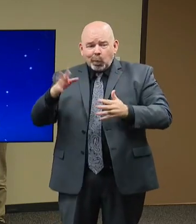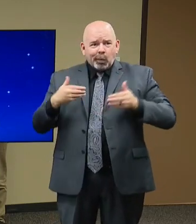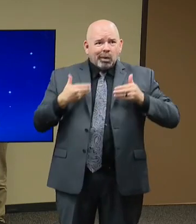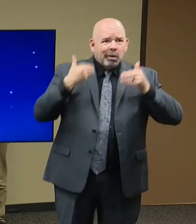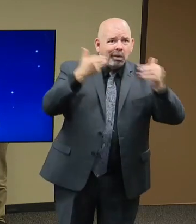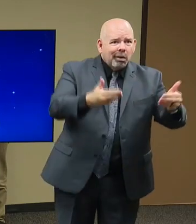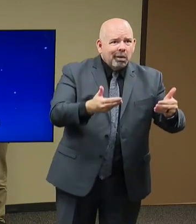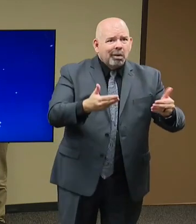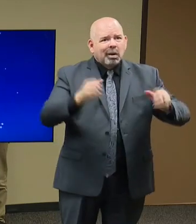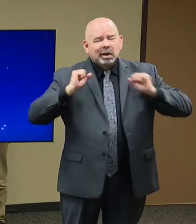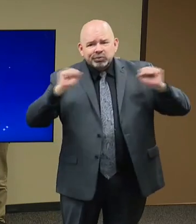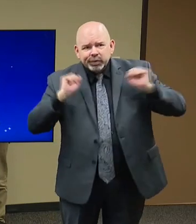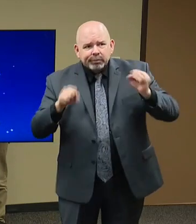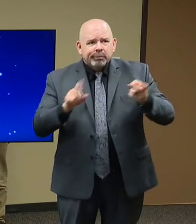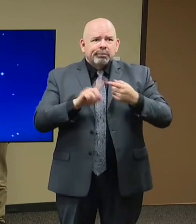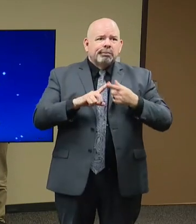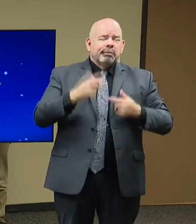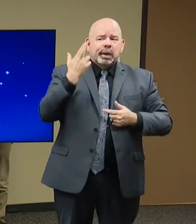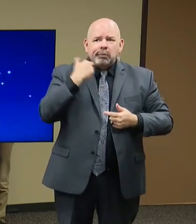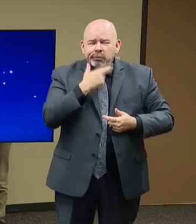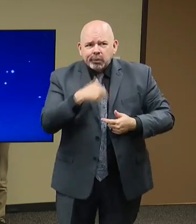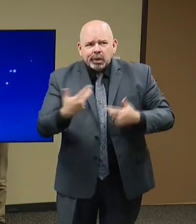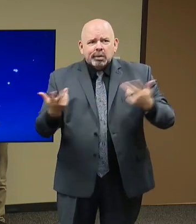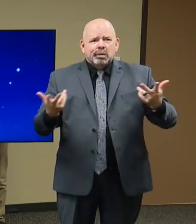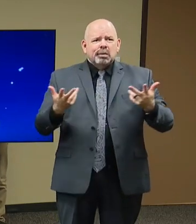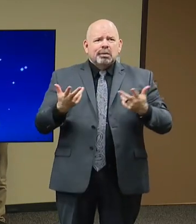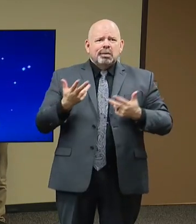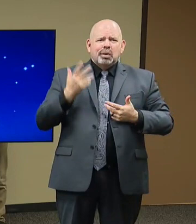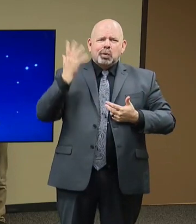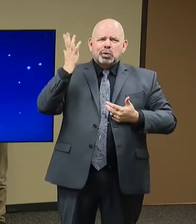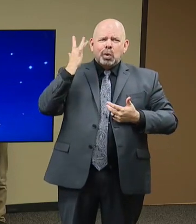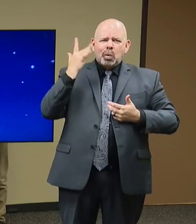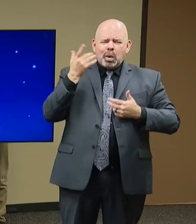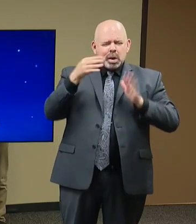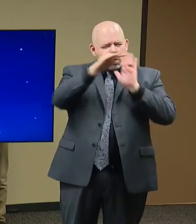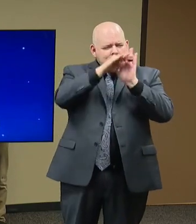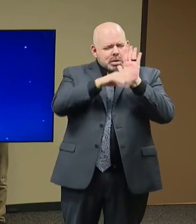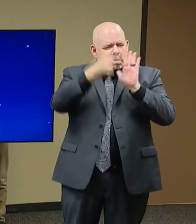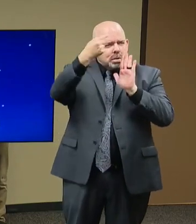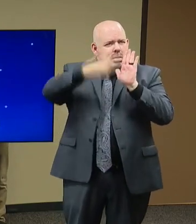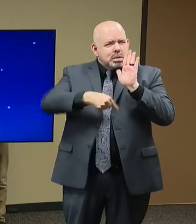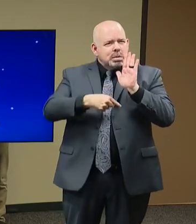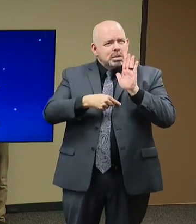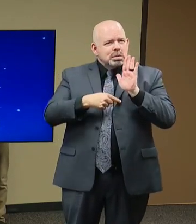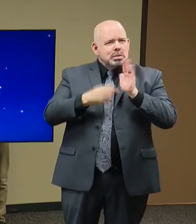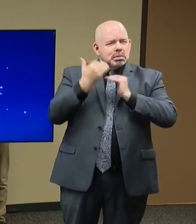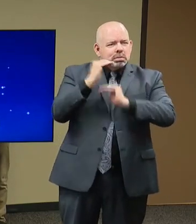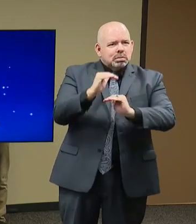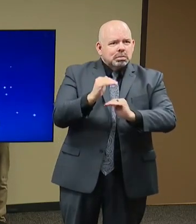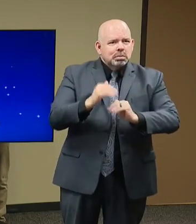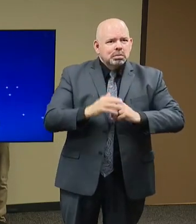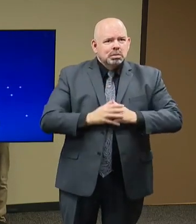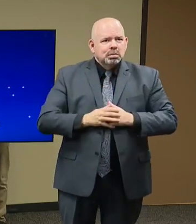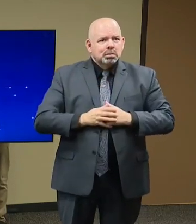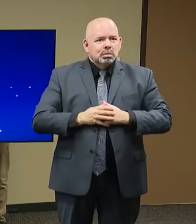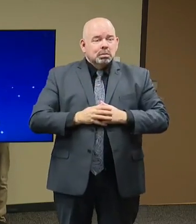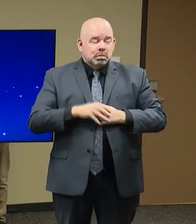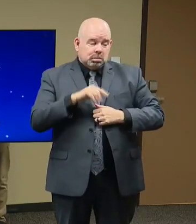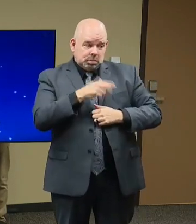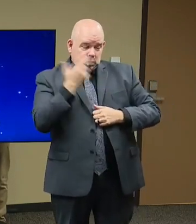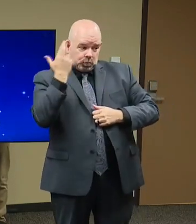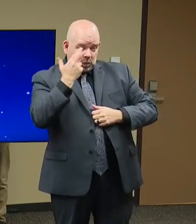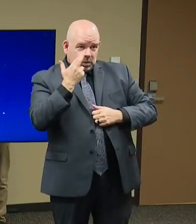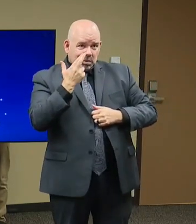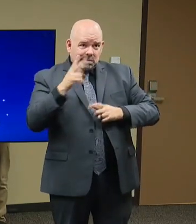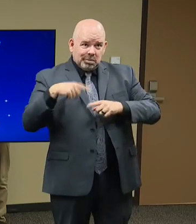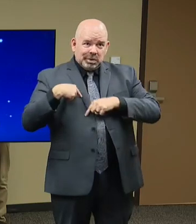are already eating out. Why do the guidelines matter? From the start, we have said that just because you can doesn't